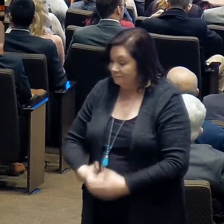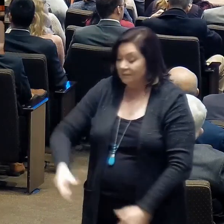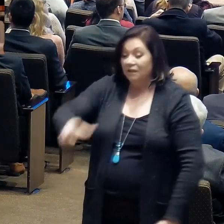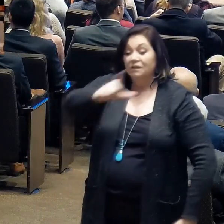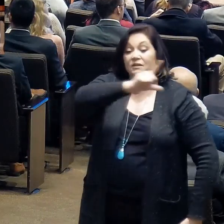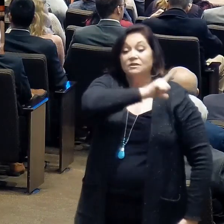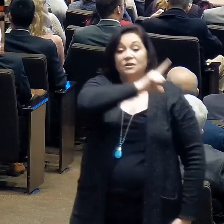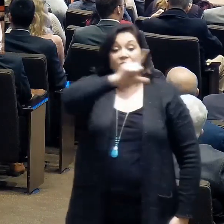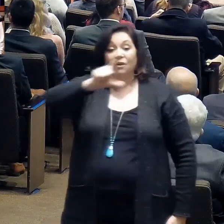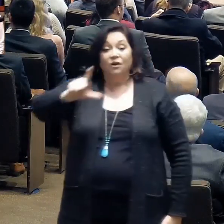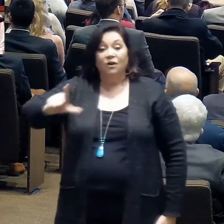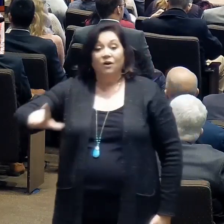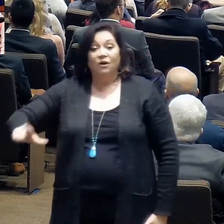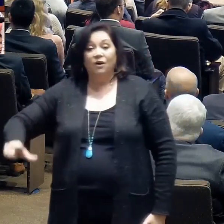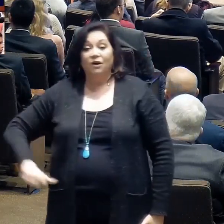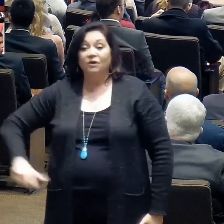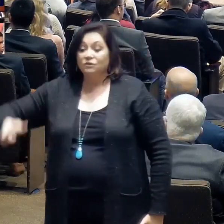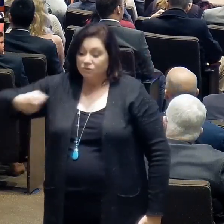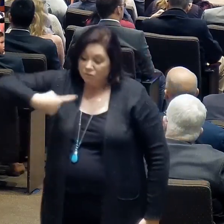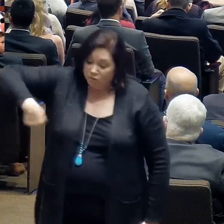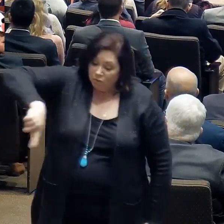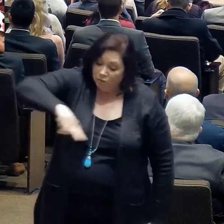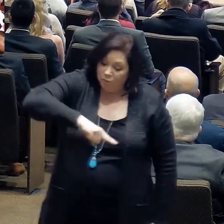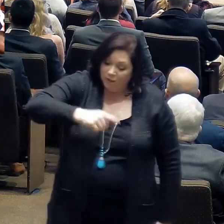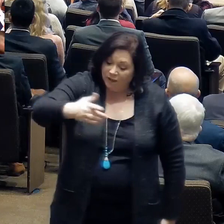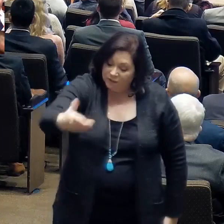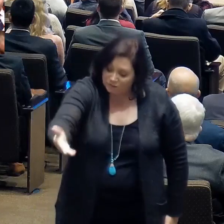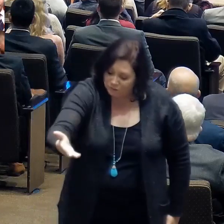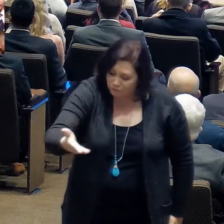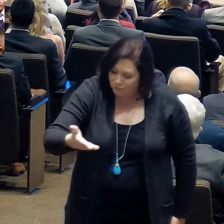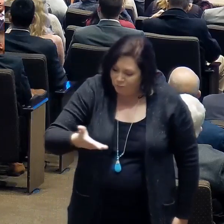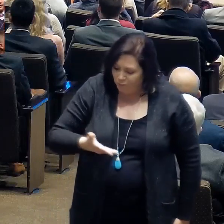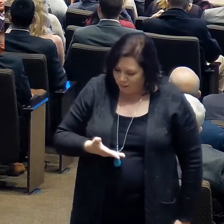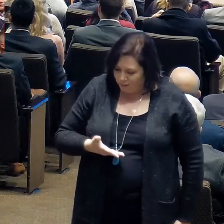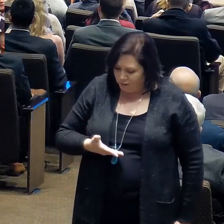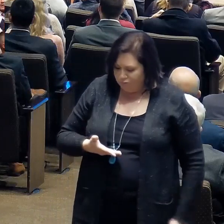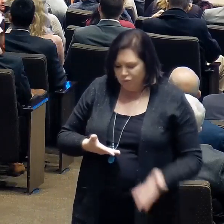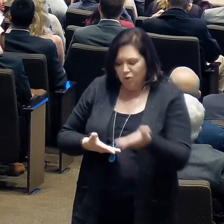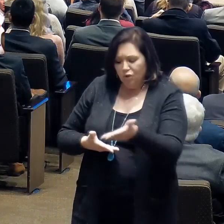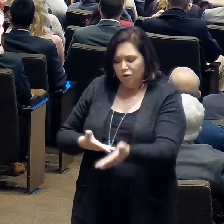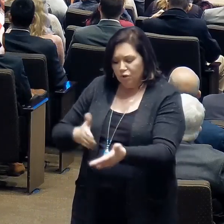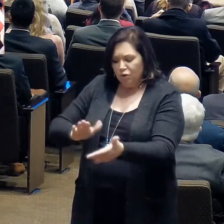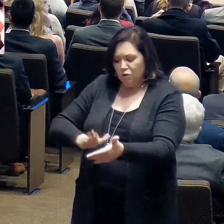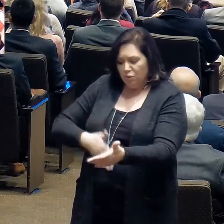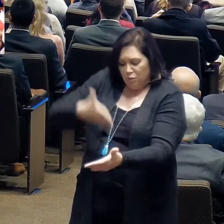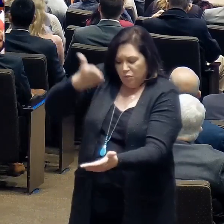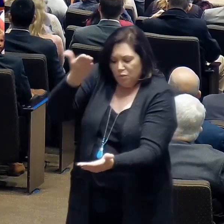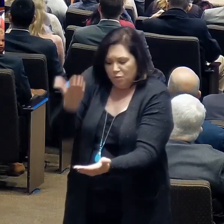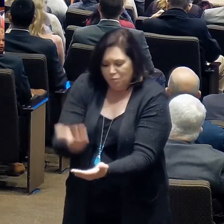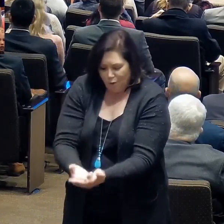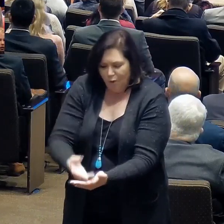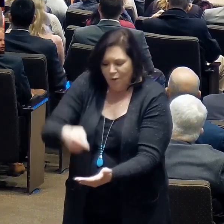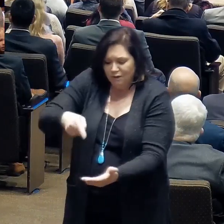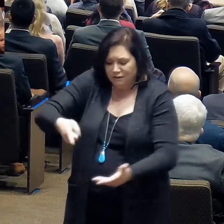we greet thee. Lord, this happy morning.